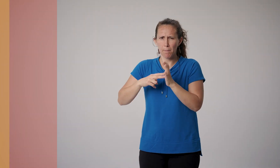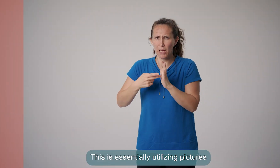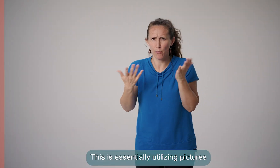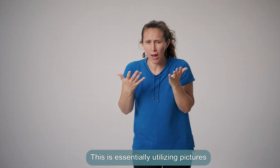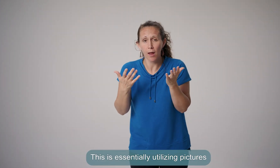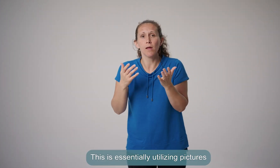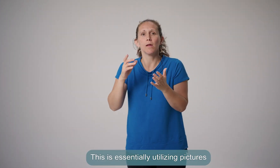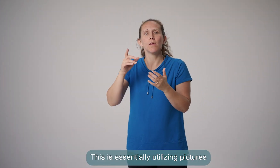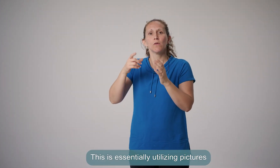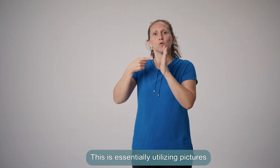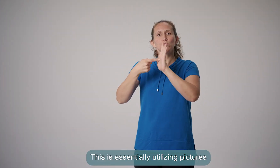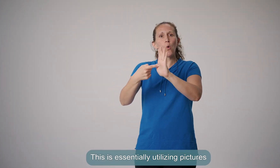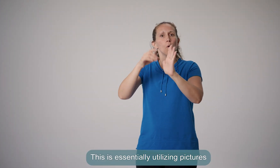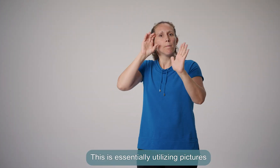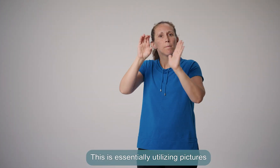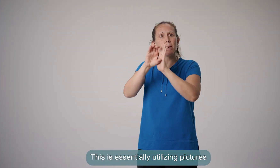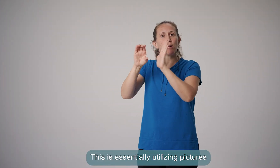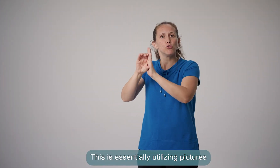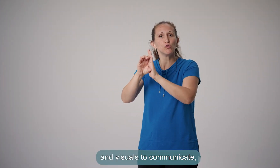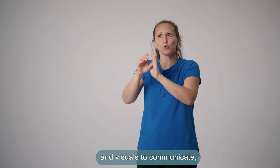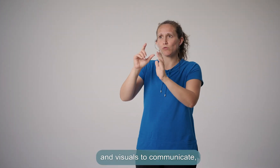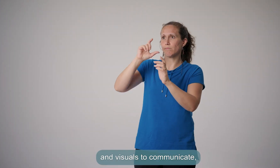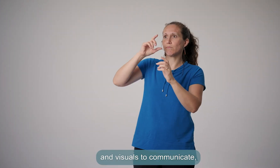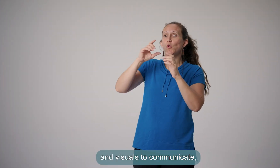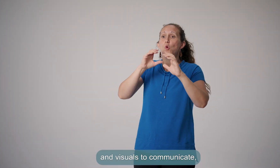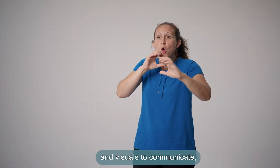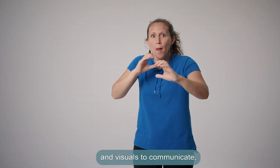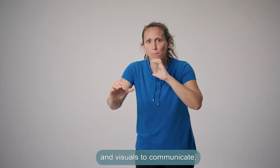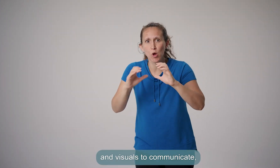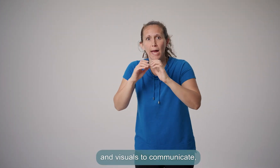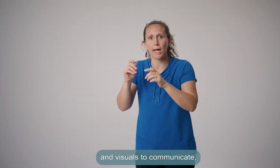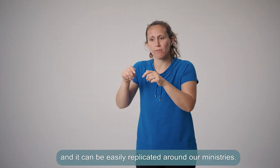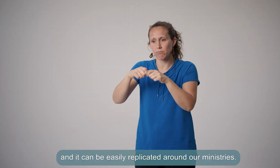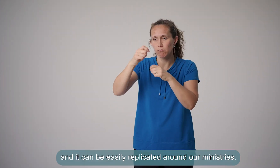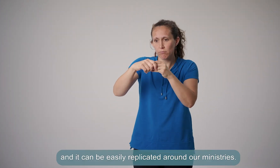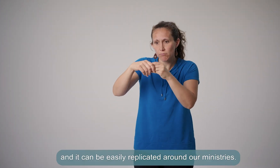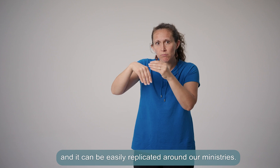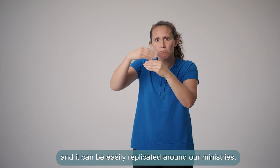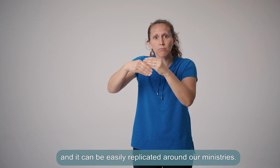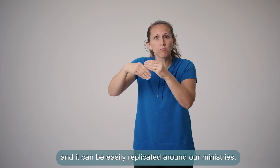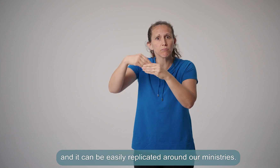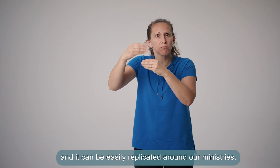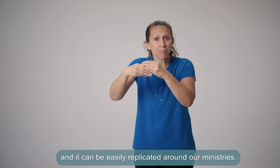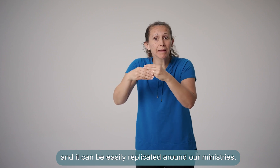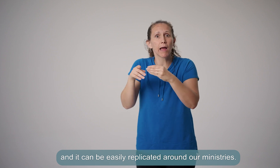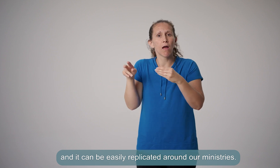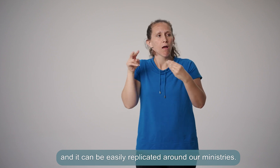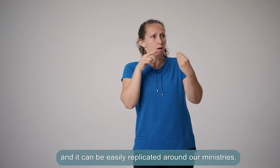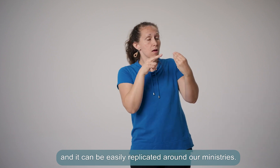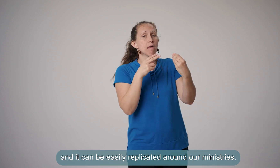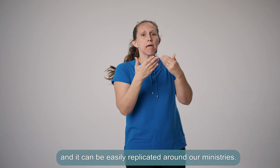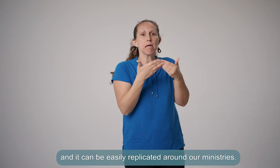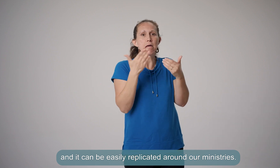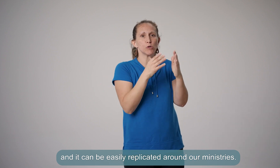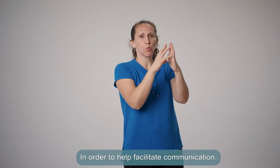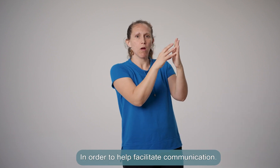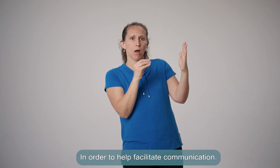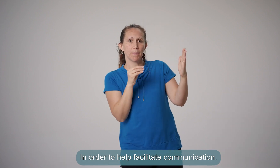This is essentially utilizing pictures and visuals to communicate, and it can be easily replicated around our ministries in order to